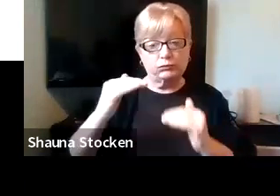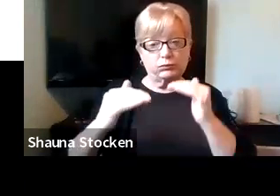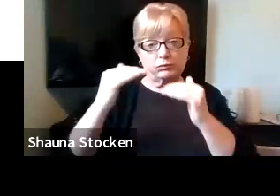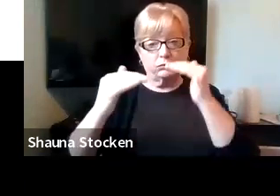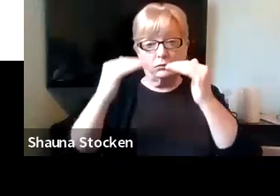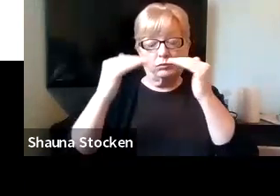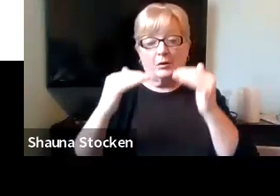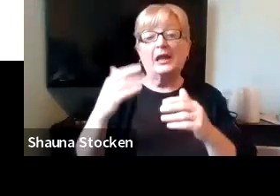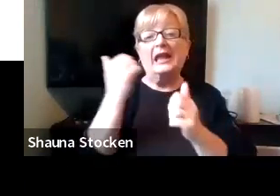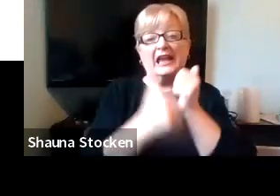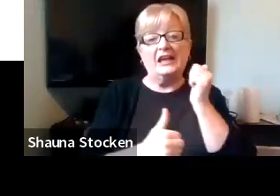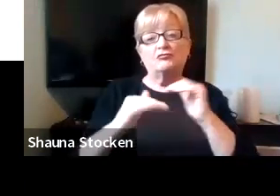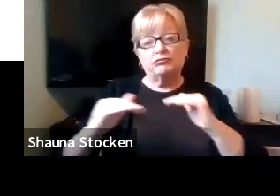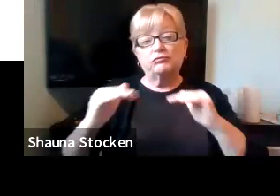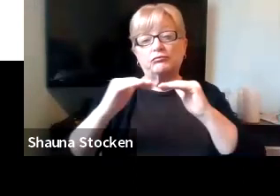which I'm